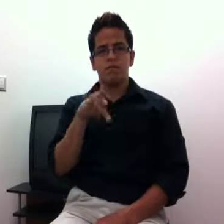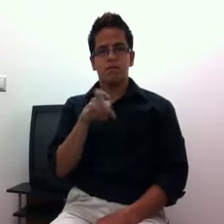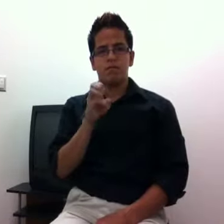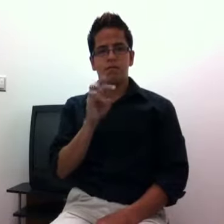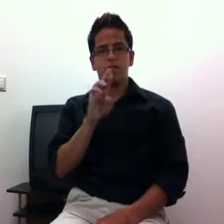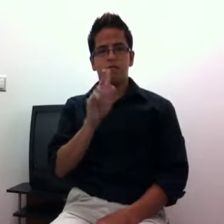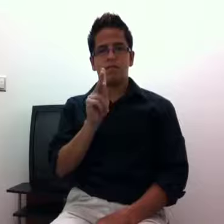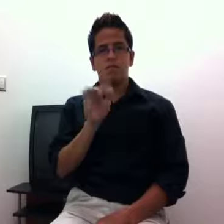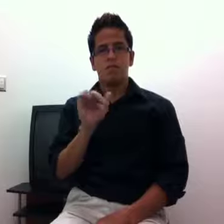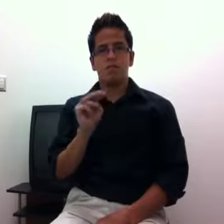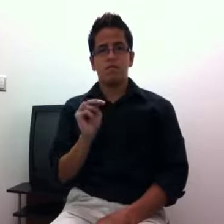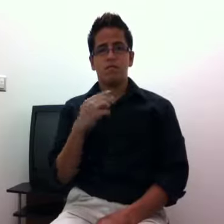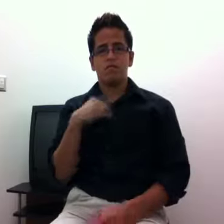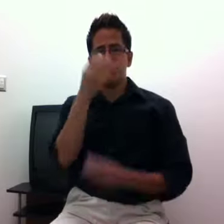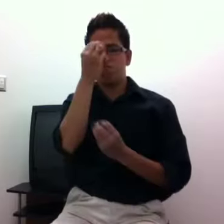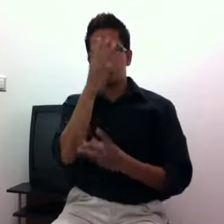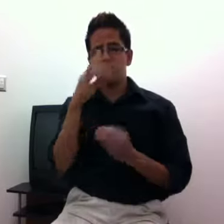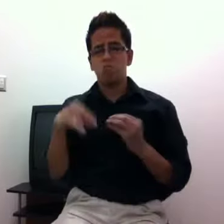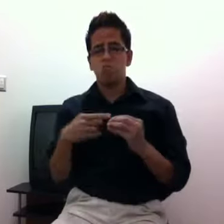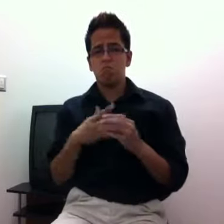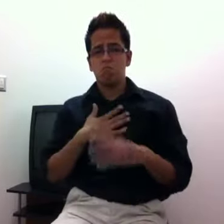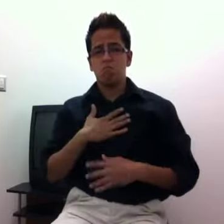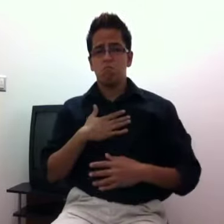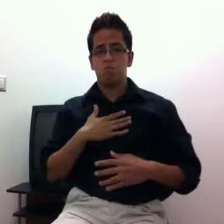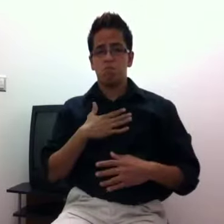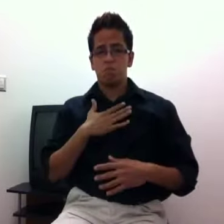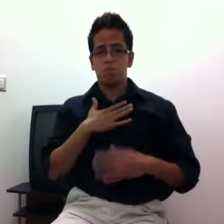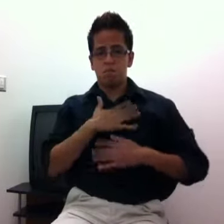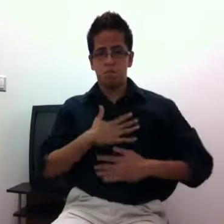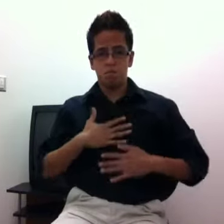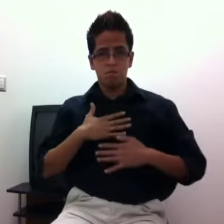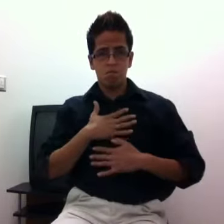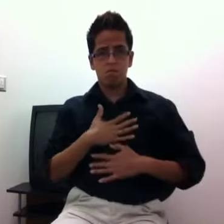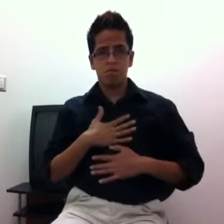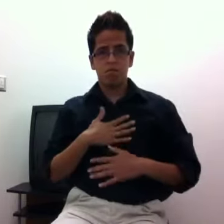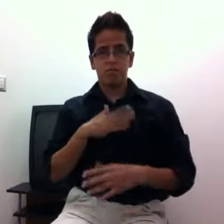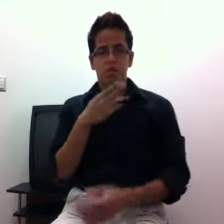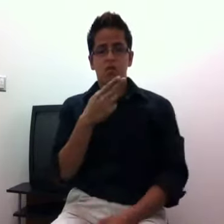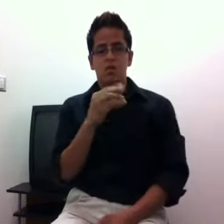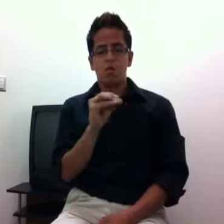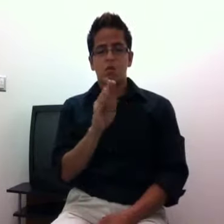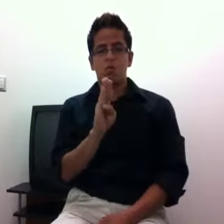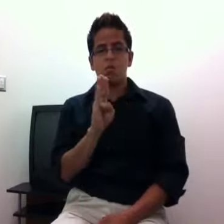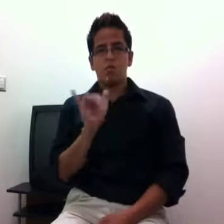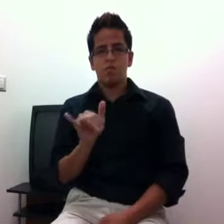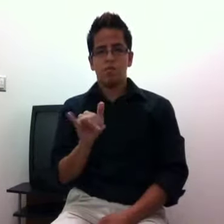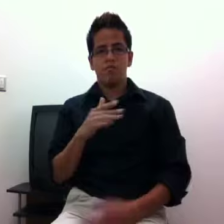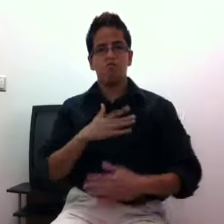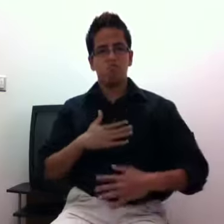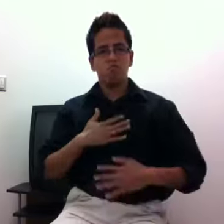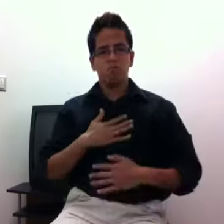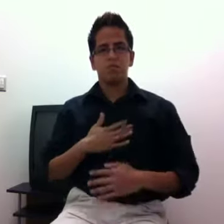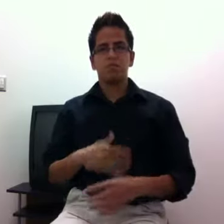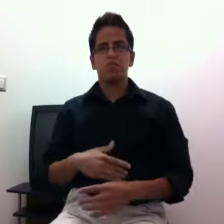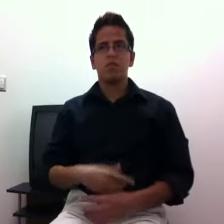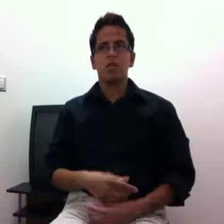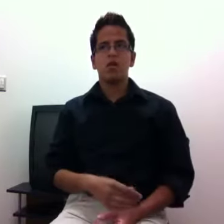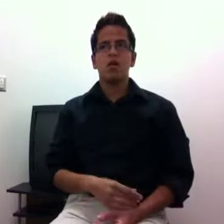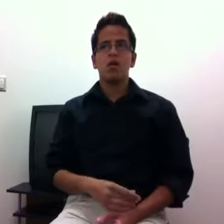I think this first started when I visited my grandparents' house, which was a 17th century